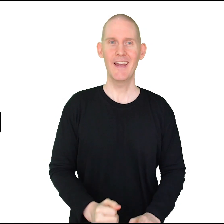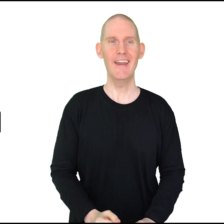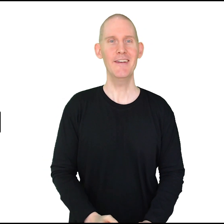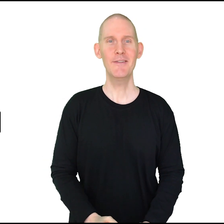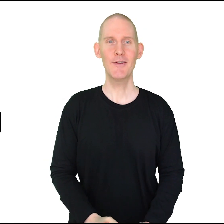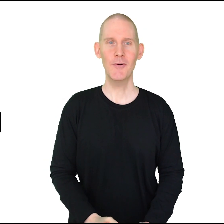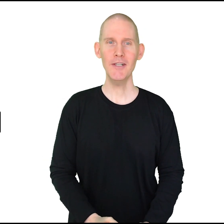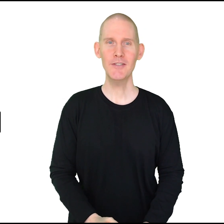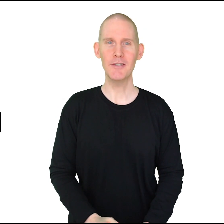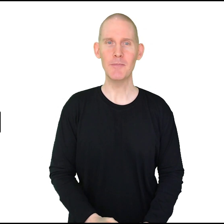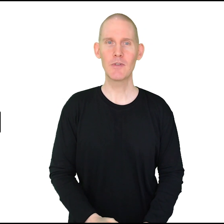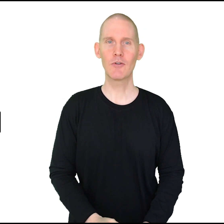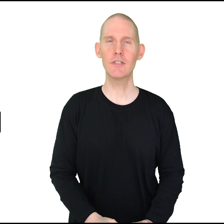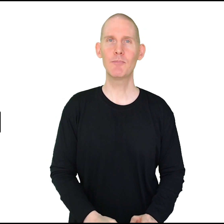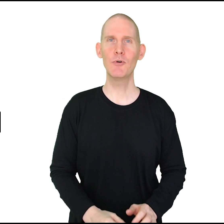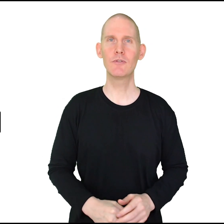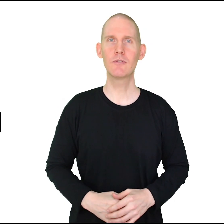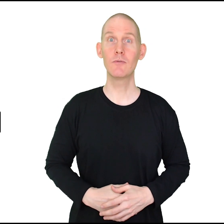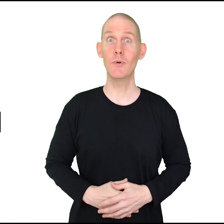And the question, KRIS boots weird?